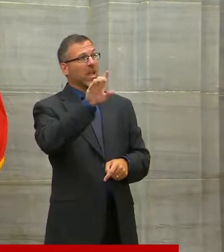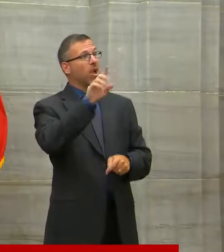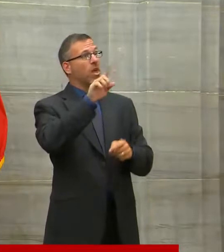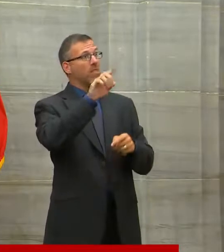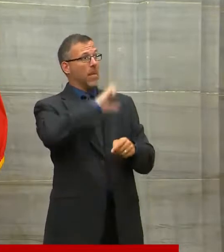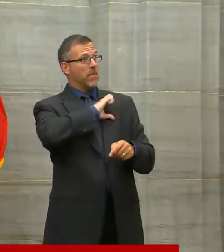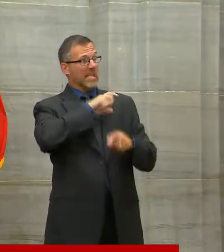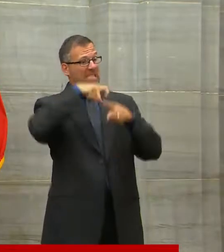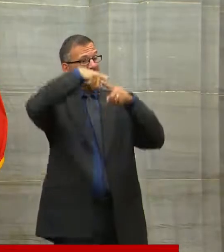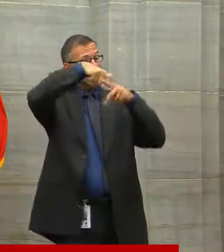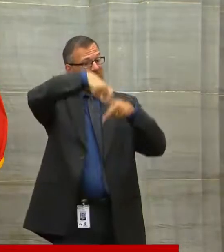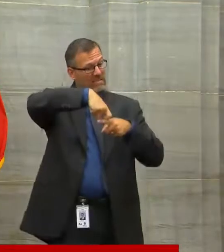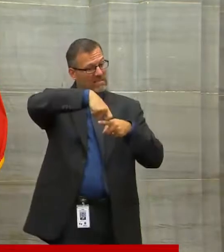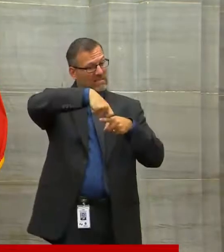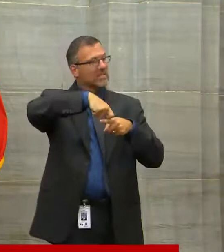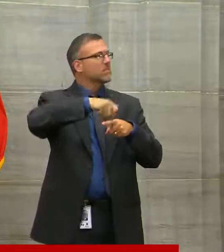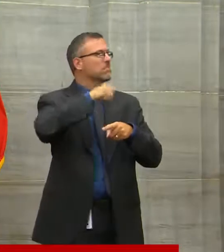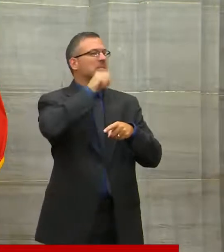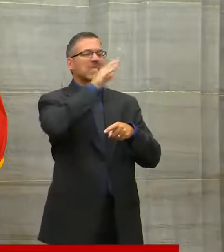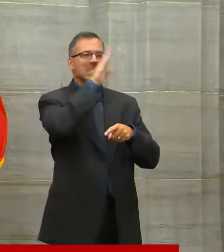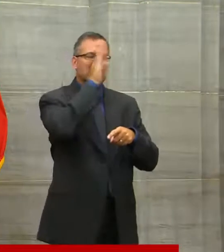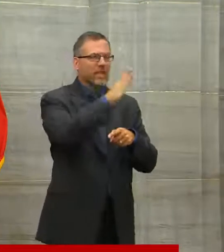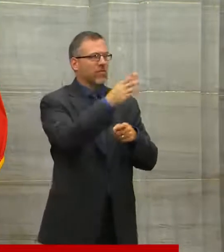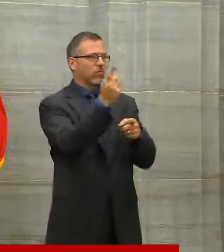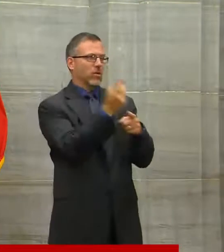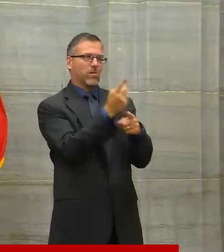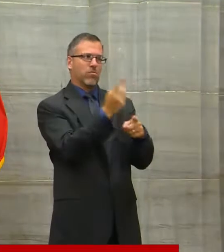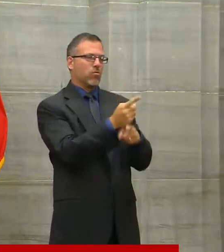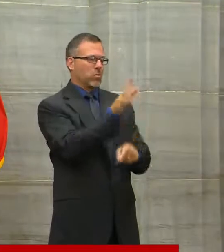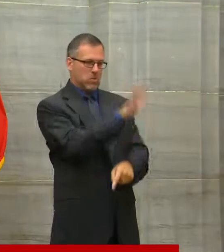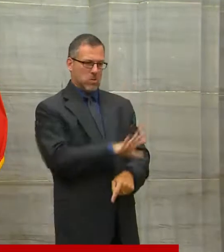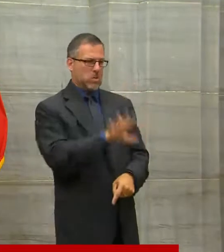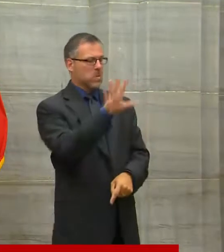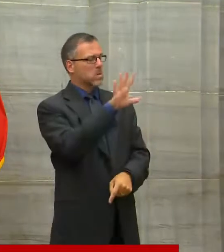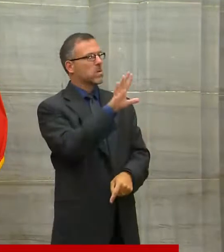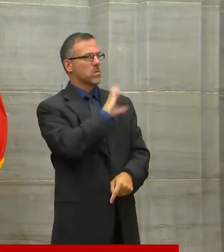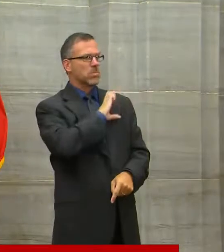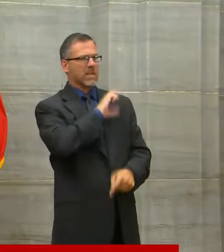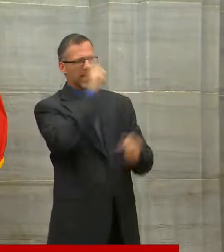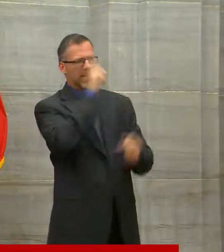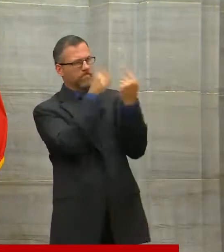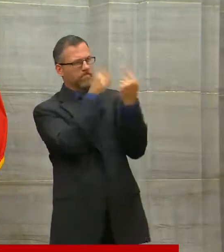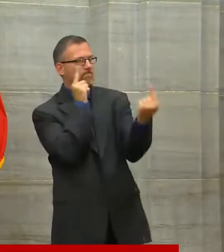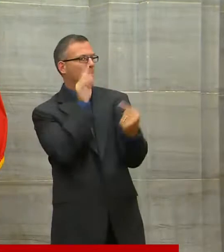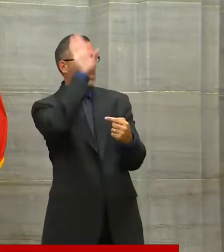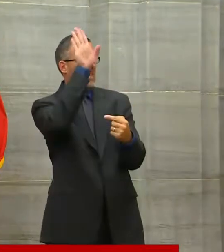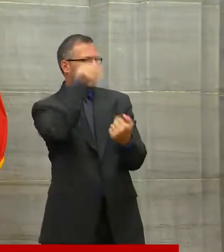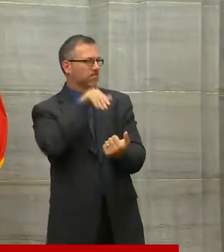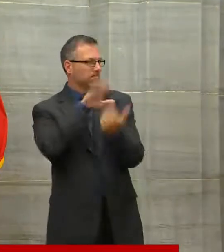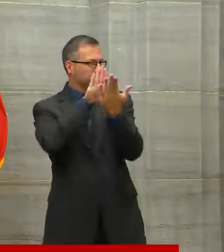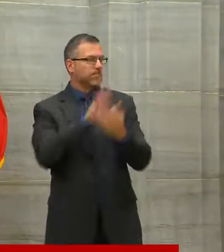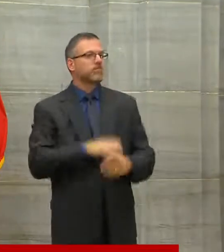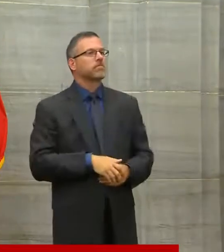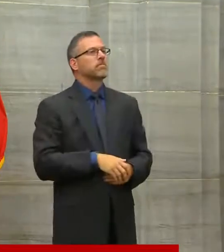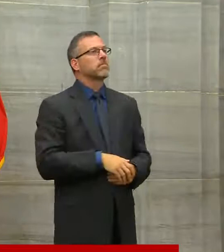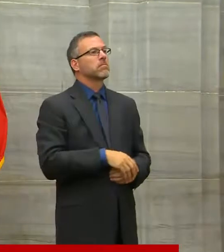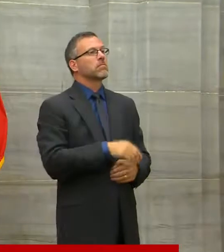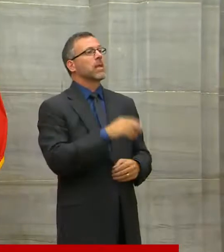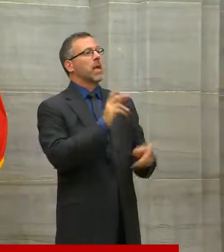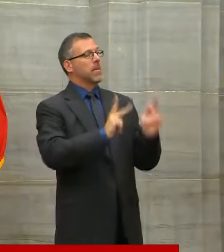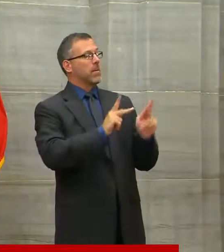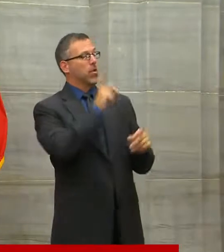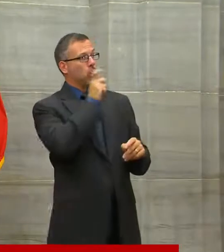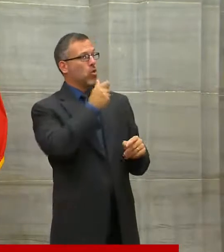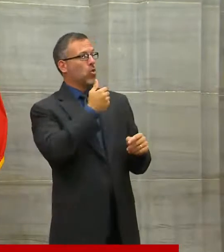anywhere. The increased scrutiny of law enforcement today is understandable, and the expectations of those that wear the badge are